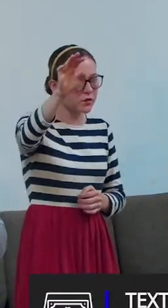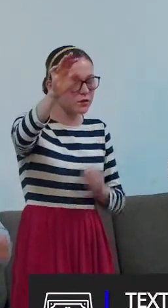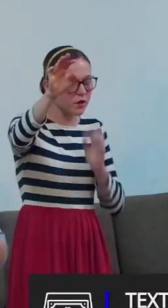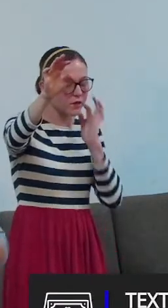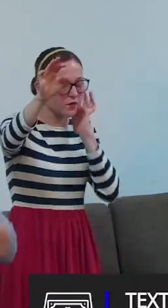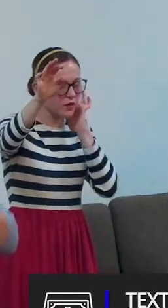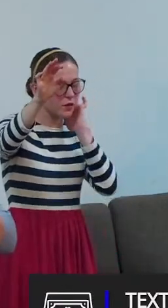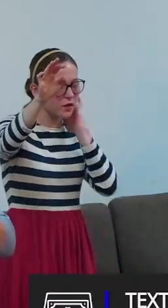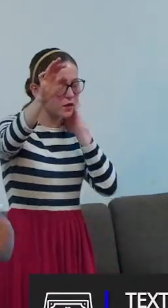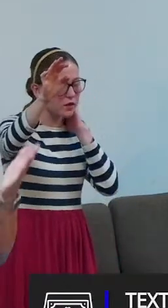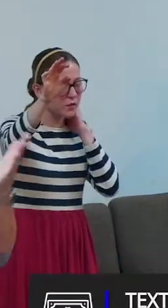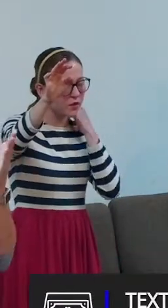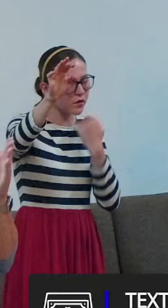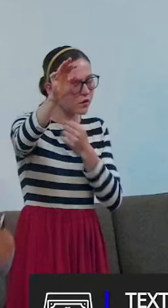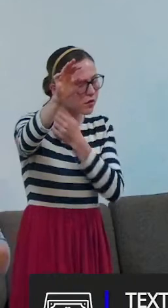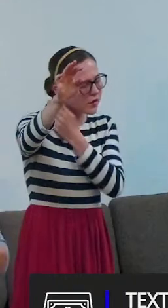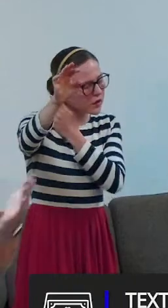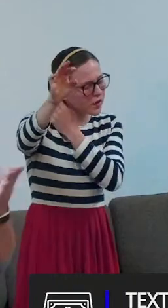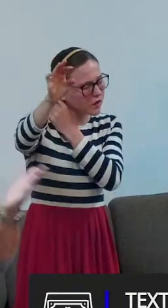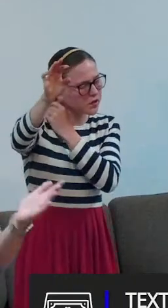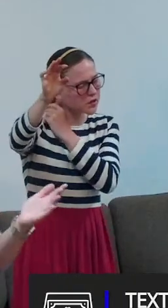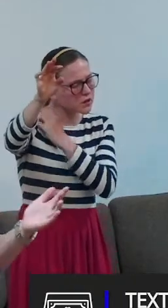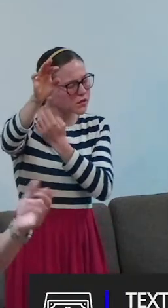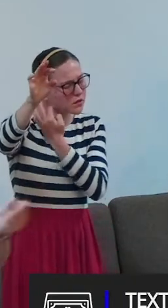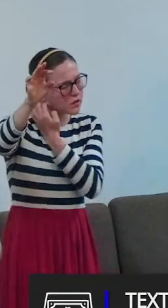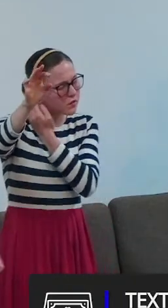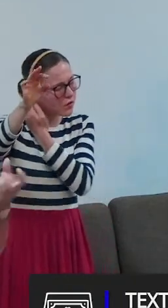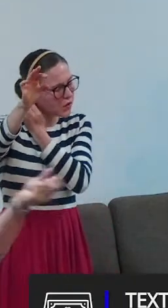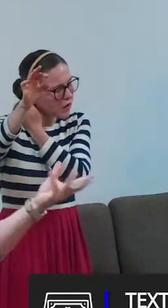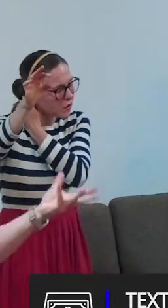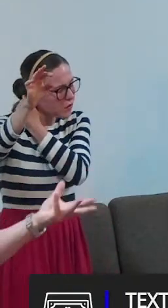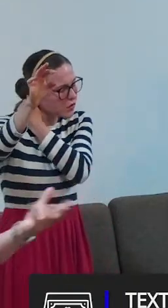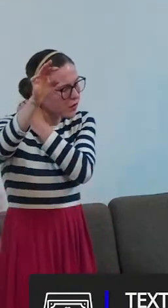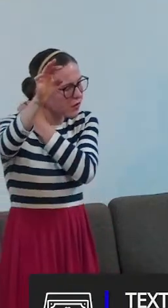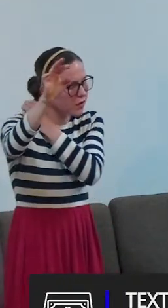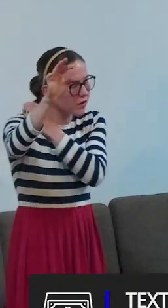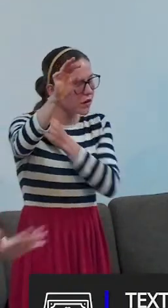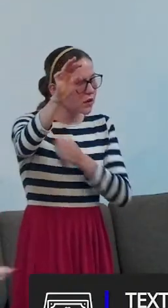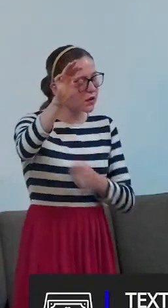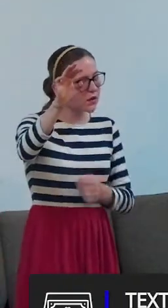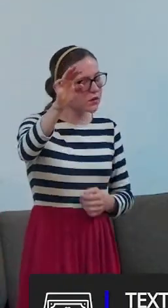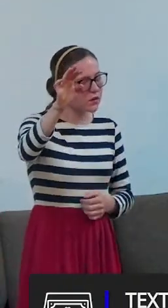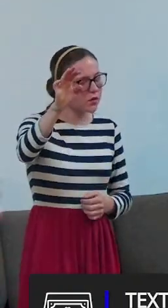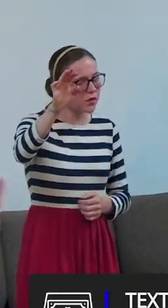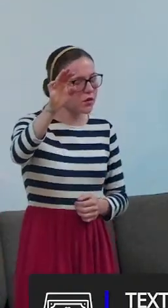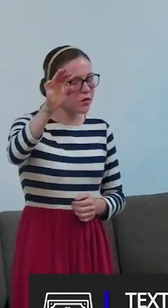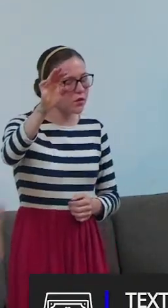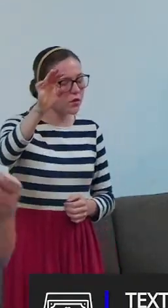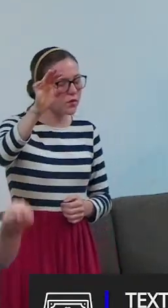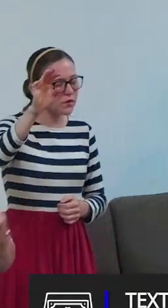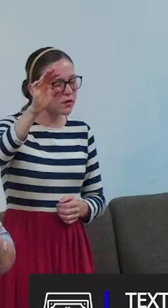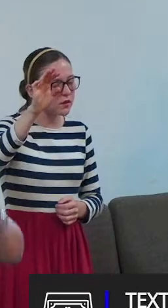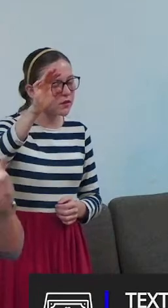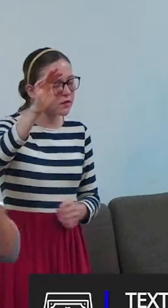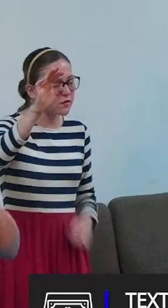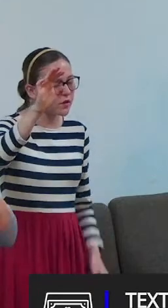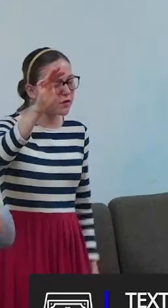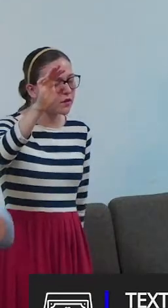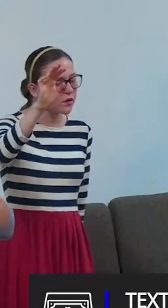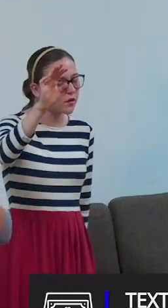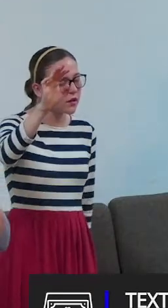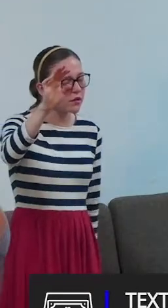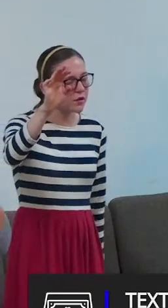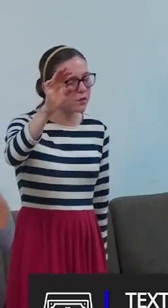Lord, for your kingdom, for your glory. God, multiply it, Lord, and bless those, God, that are able to give. God, we love you tonight, and we thank